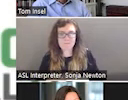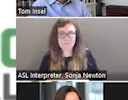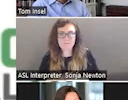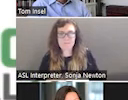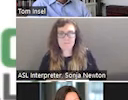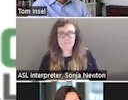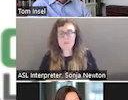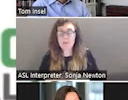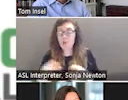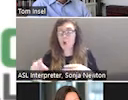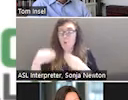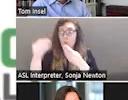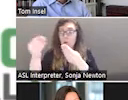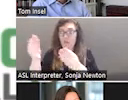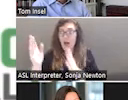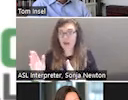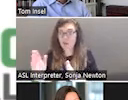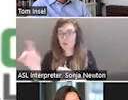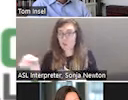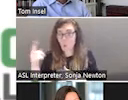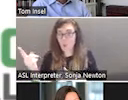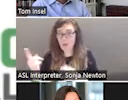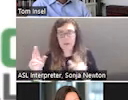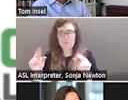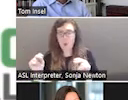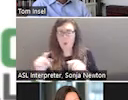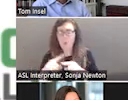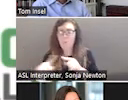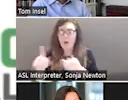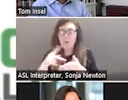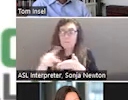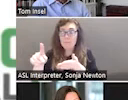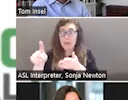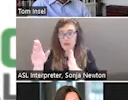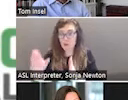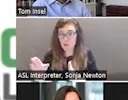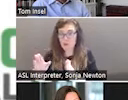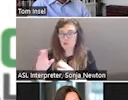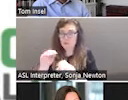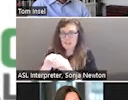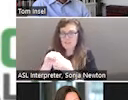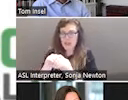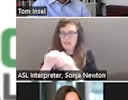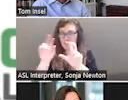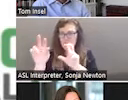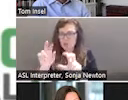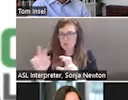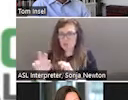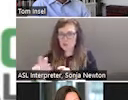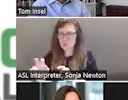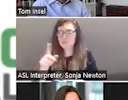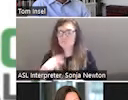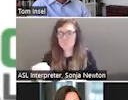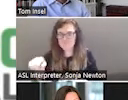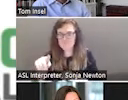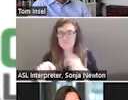who are providers, but it's certainly become a hot area for payers and for especially investors. And I put this up so you get some idea of the